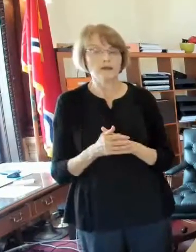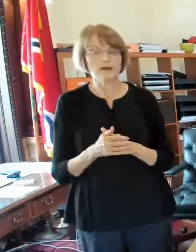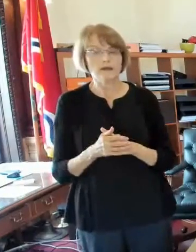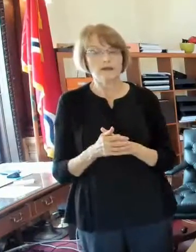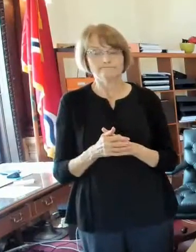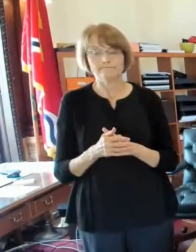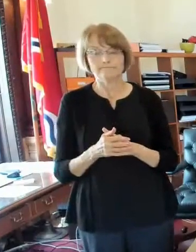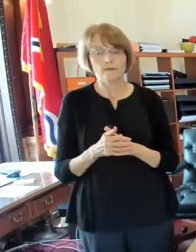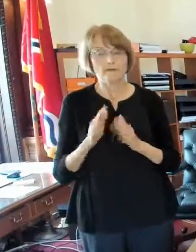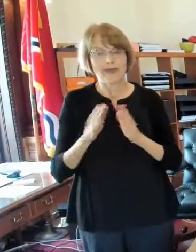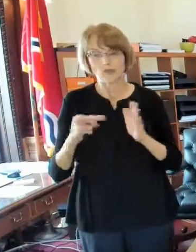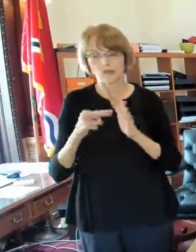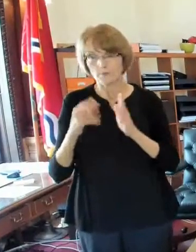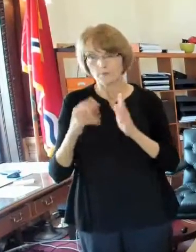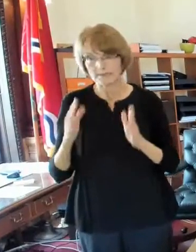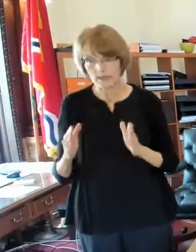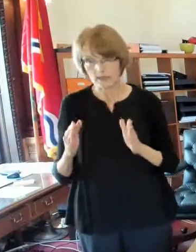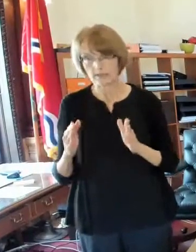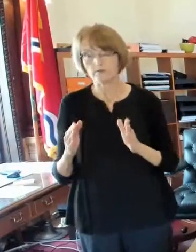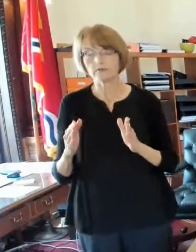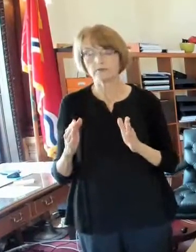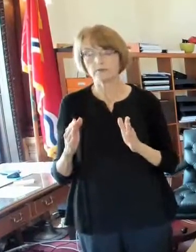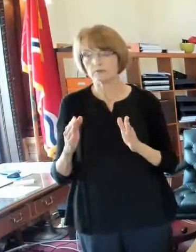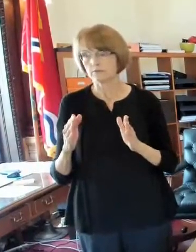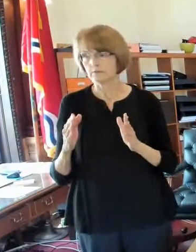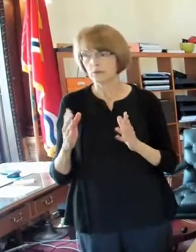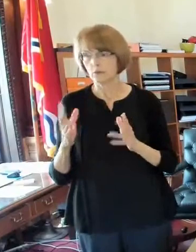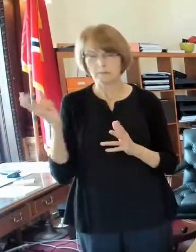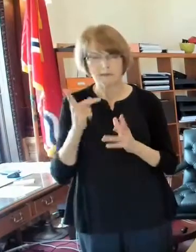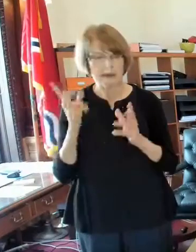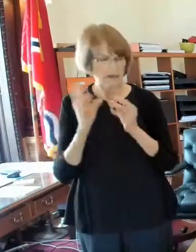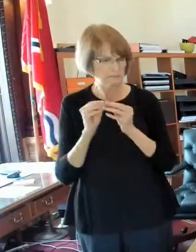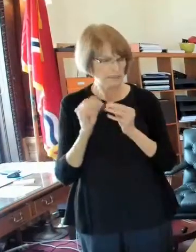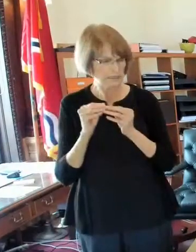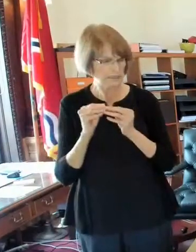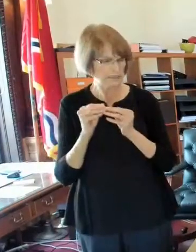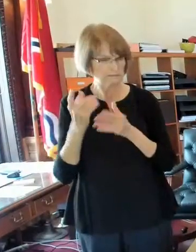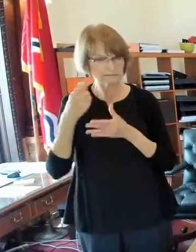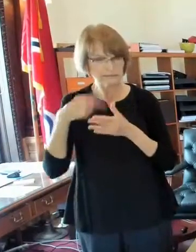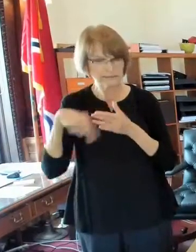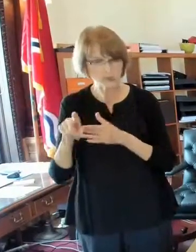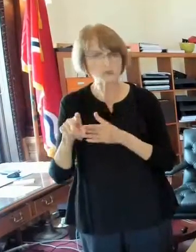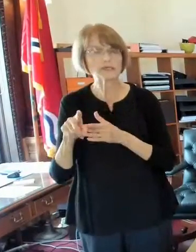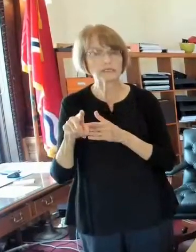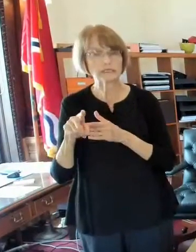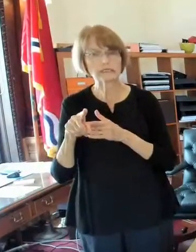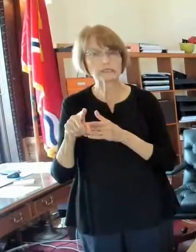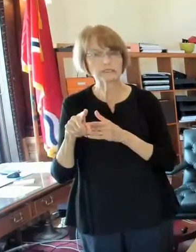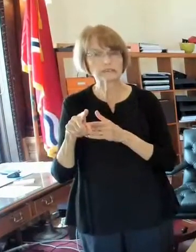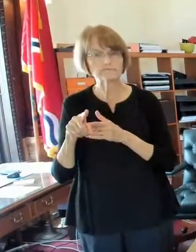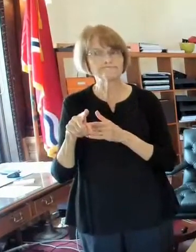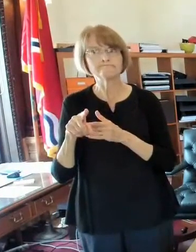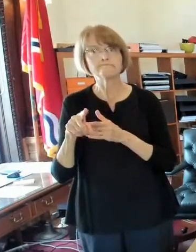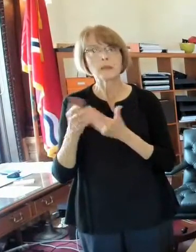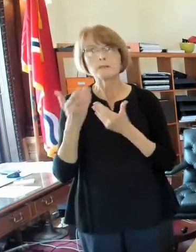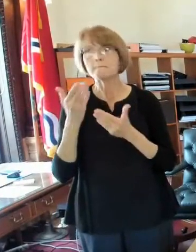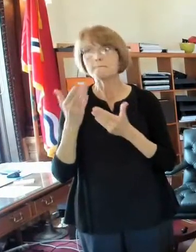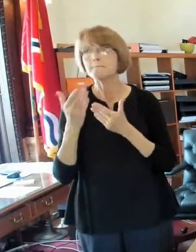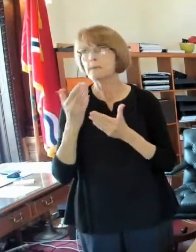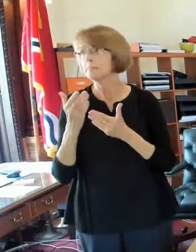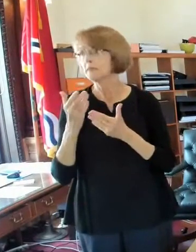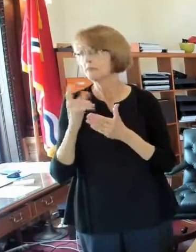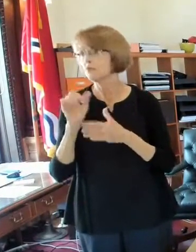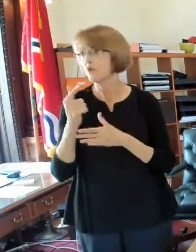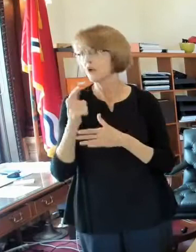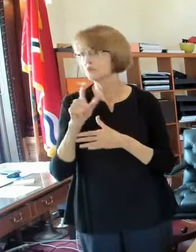going to come back into session sometime next week, maybe not even until the 24th,